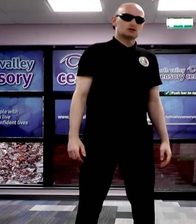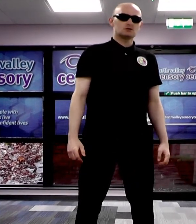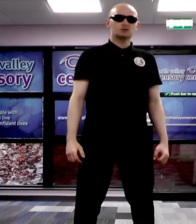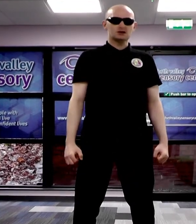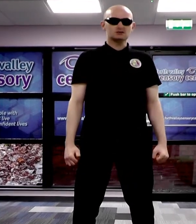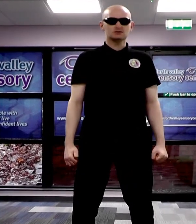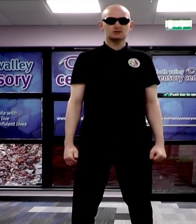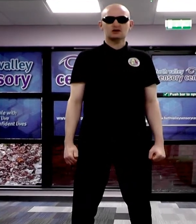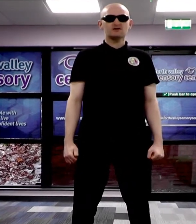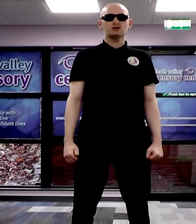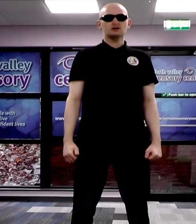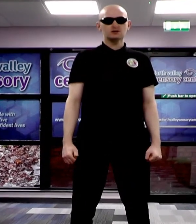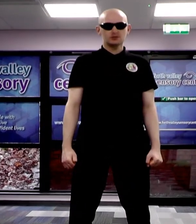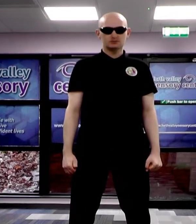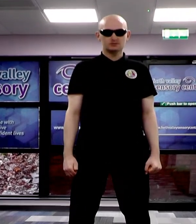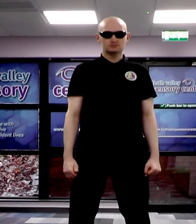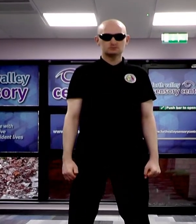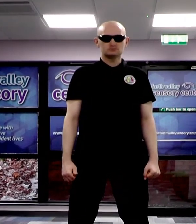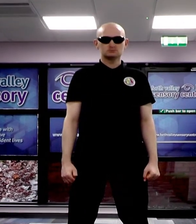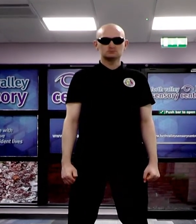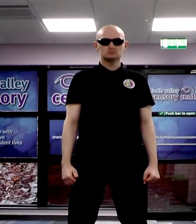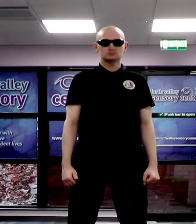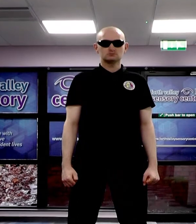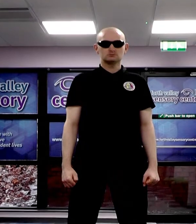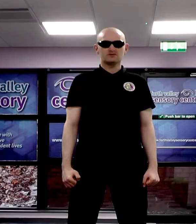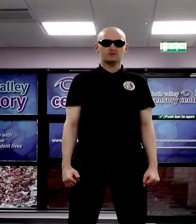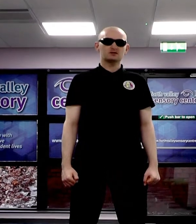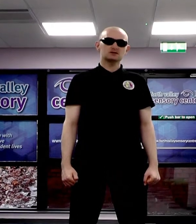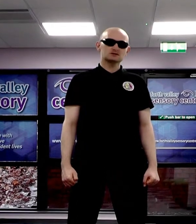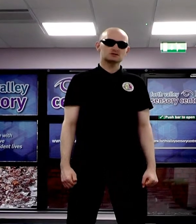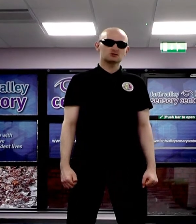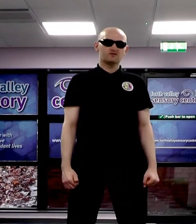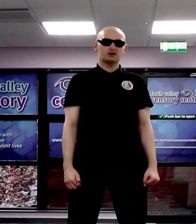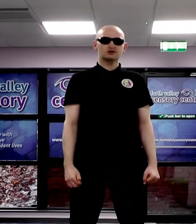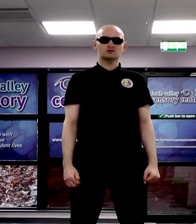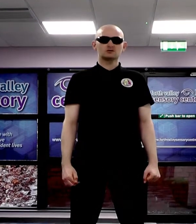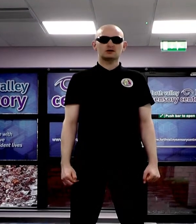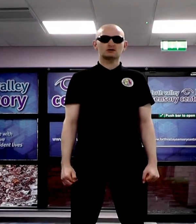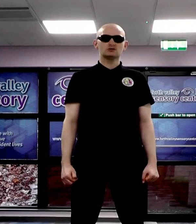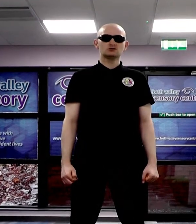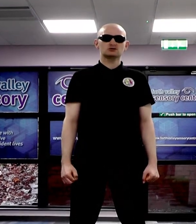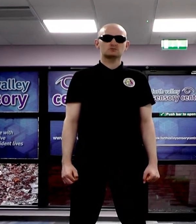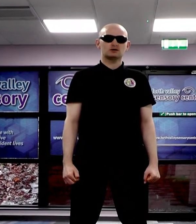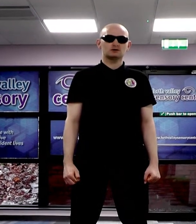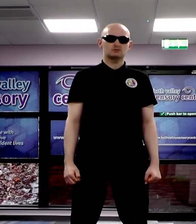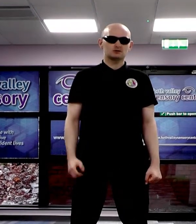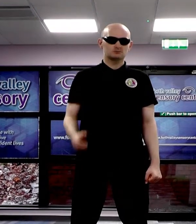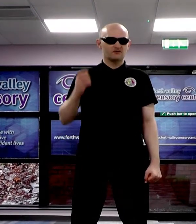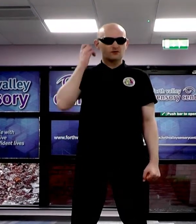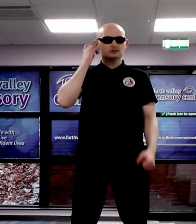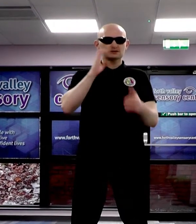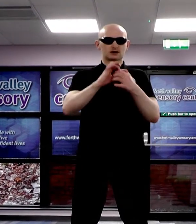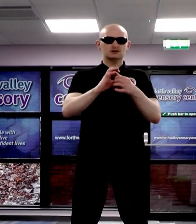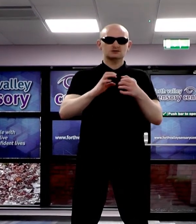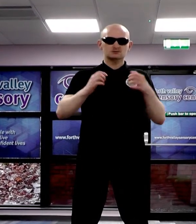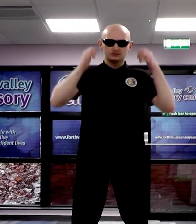am blind and I have a hearing impairment. If you've been listening so far, you know that I use my phone ties with my